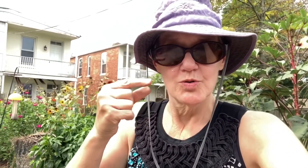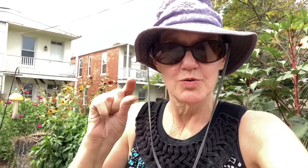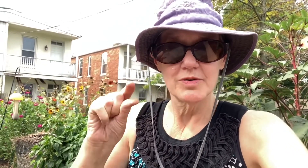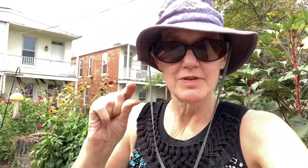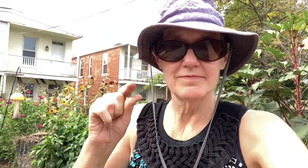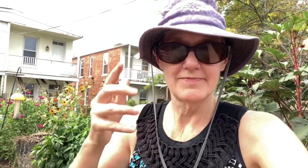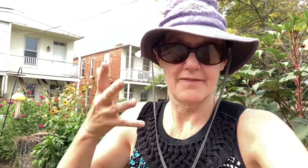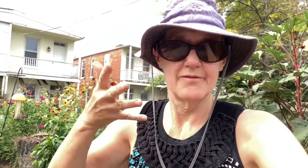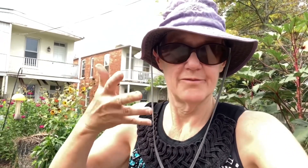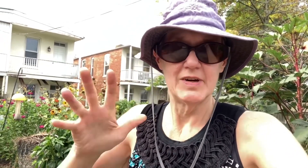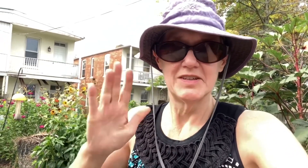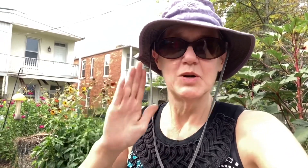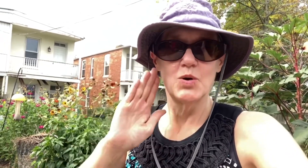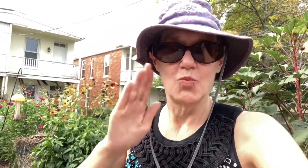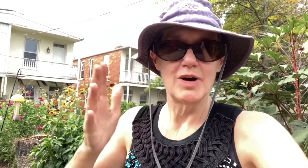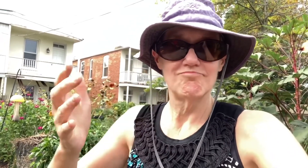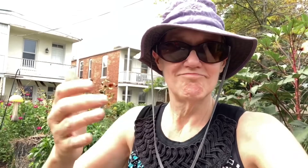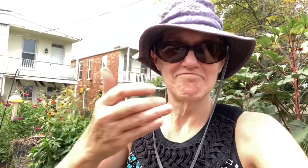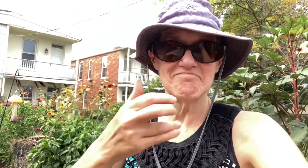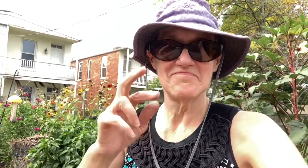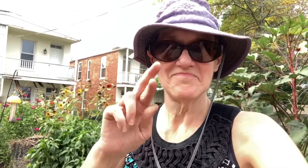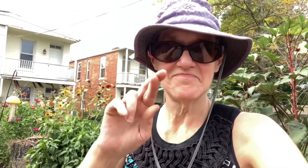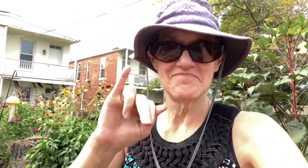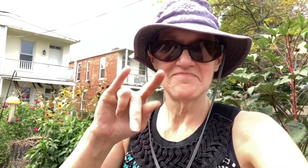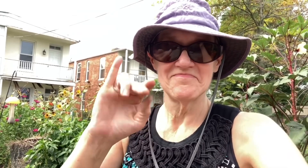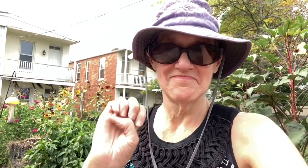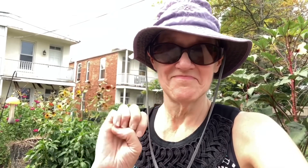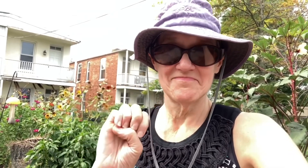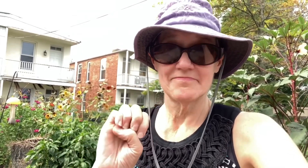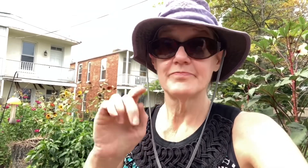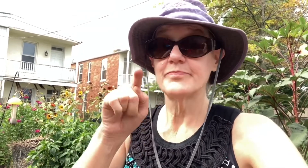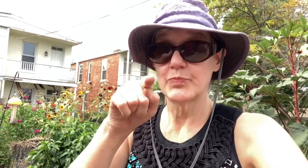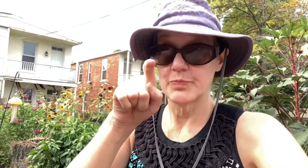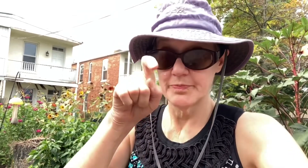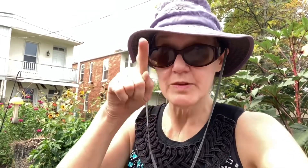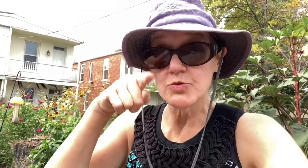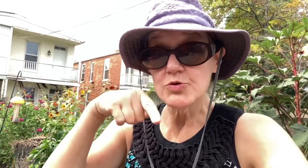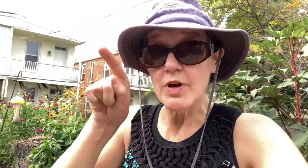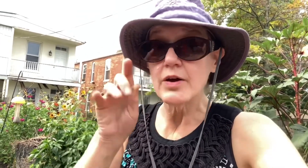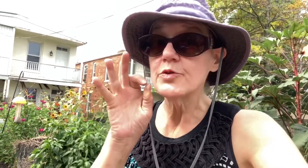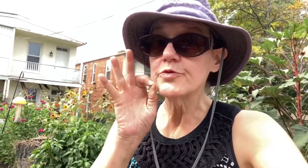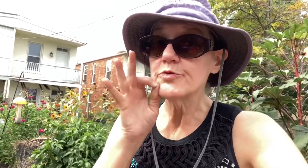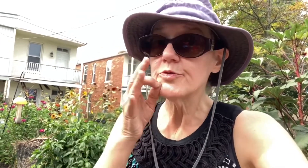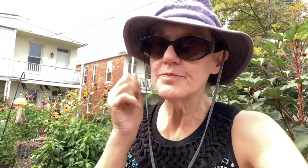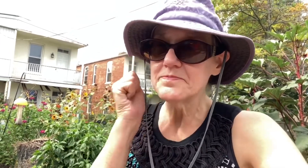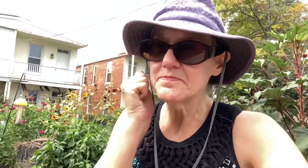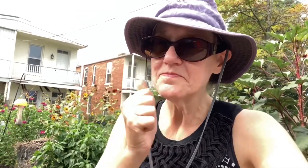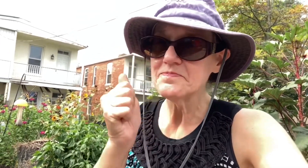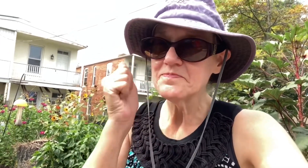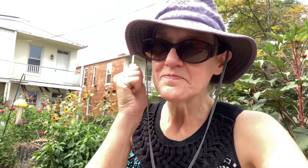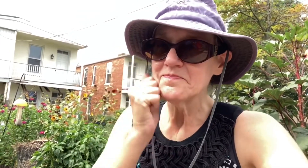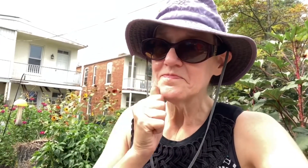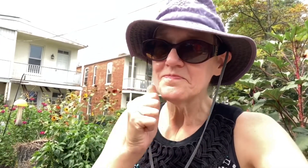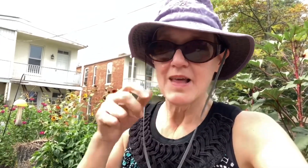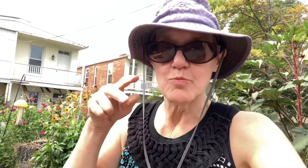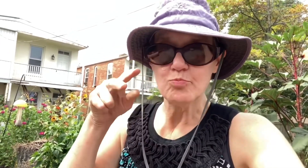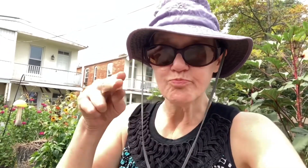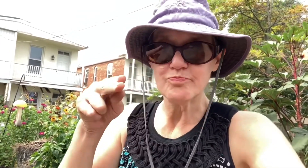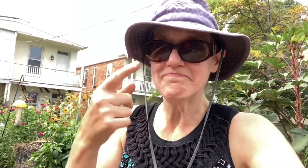green. So after we finish here, we'll harvest the ones that are ready. Now you're going to need to check the fruit every